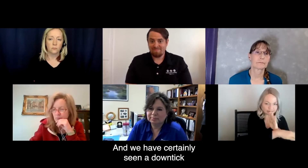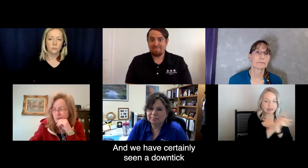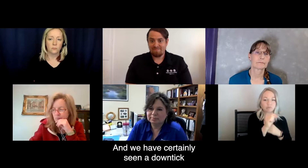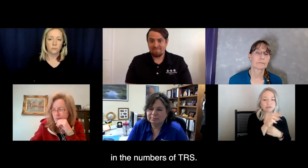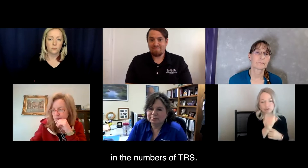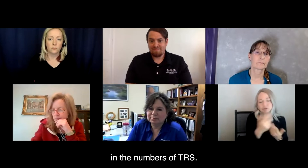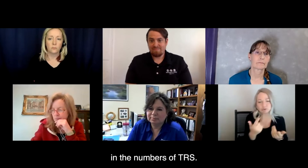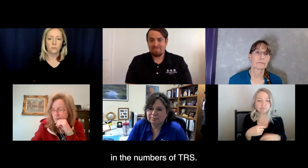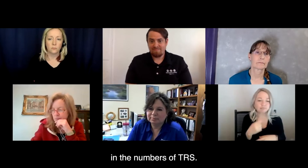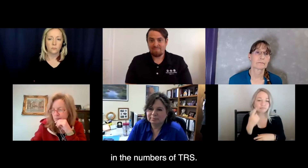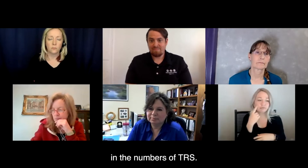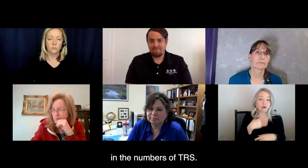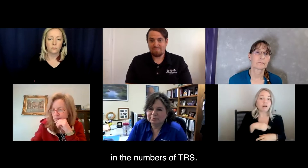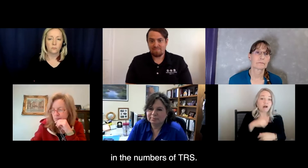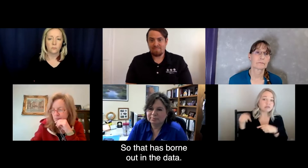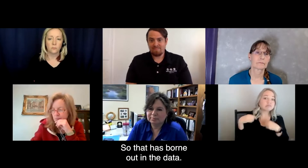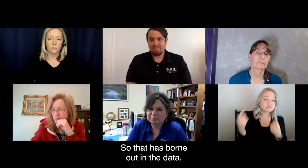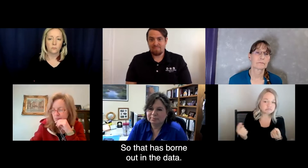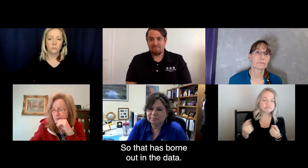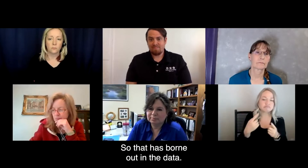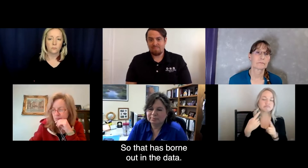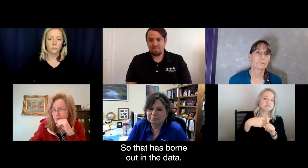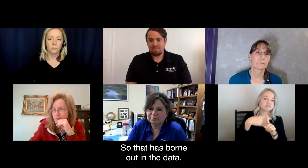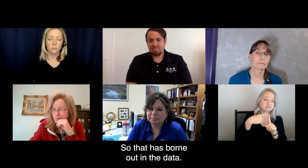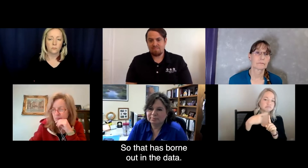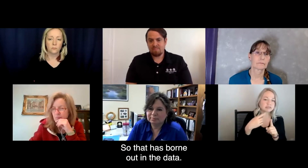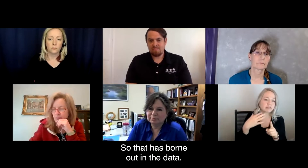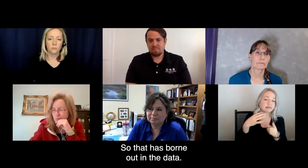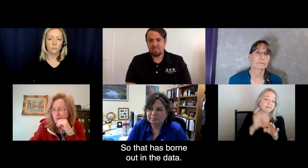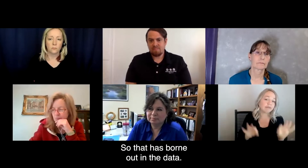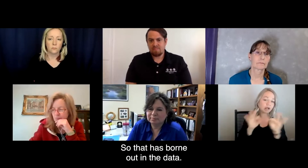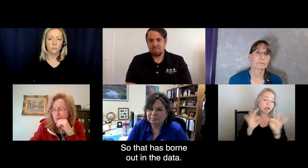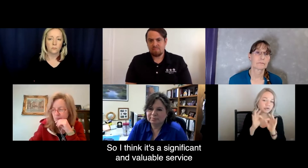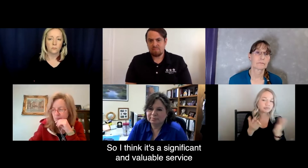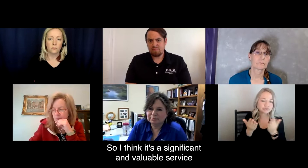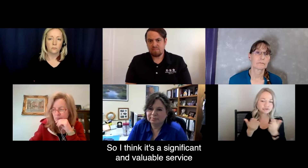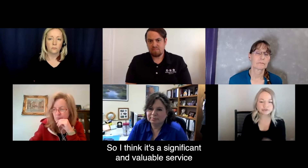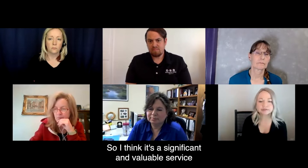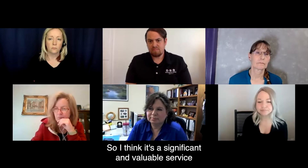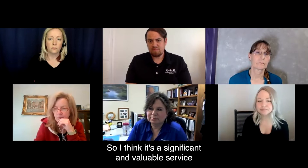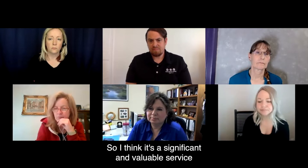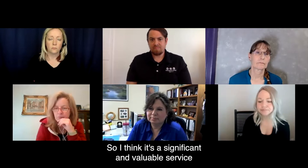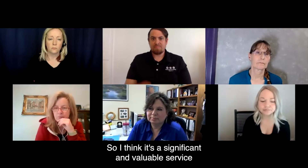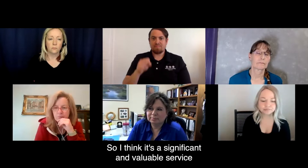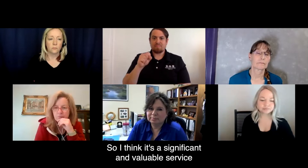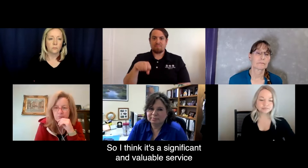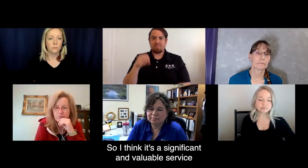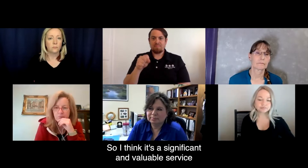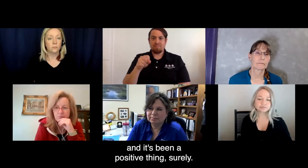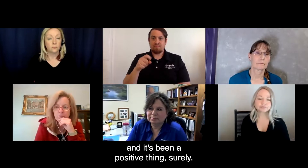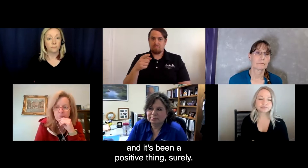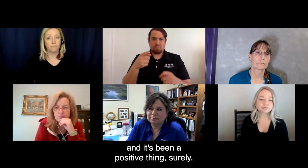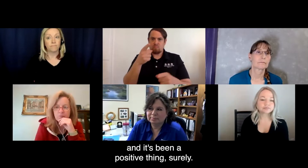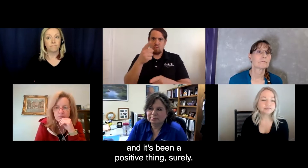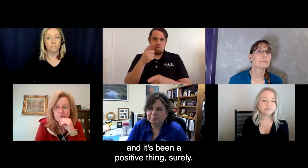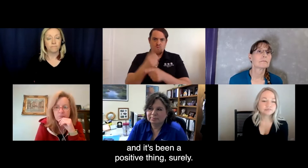a downtick in the numbers of TRS, so that has borne out in the data. So I think it's a significant and valuable service,